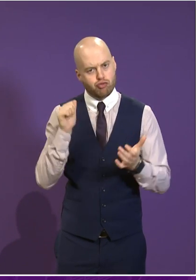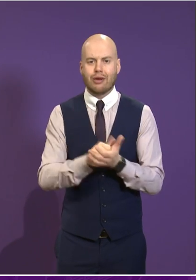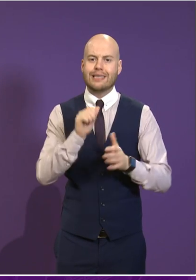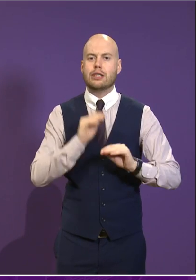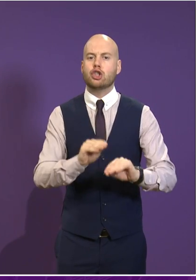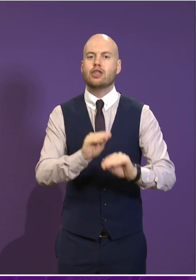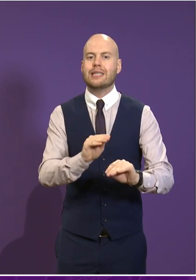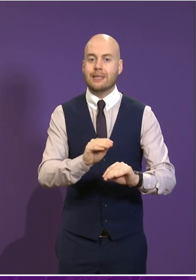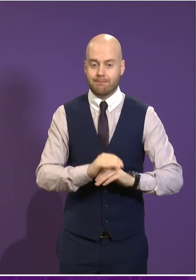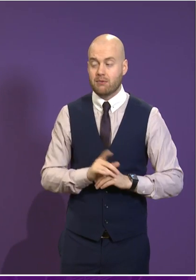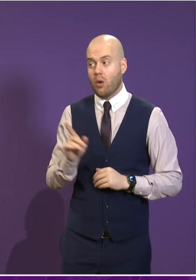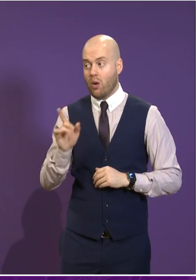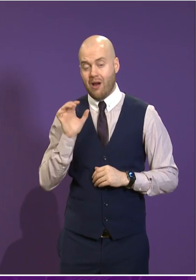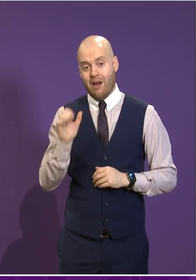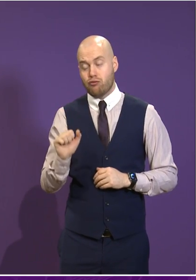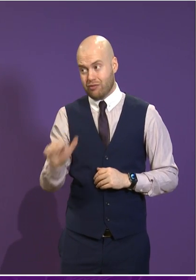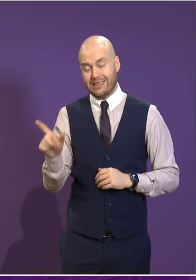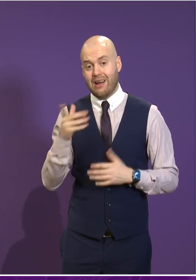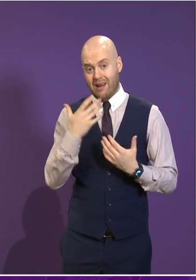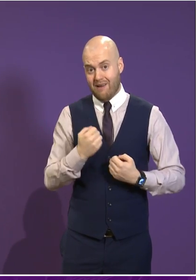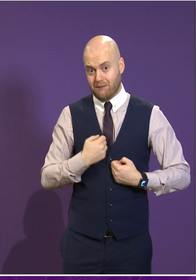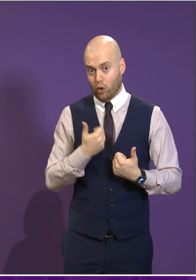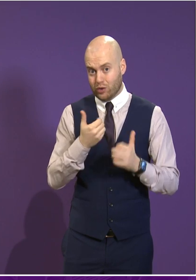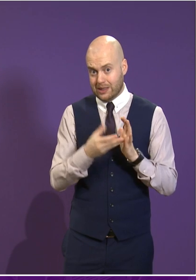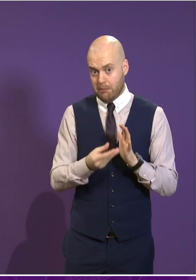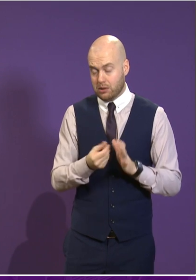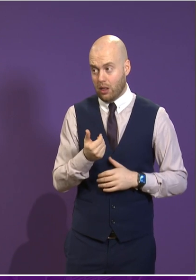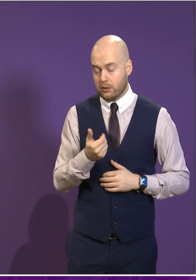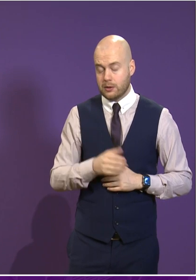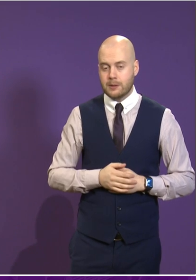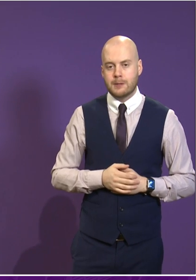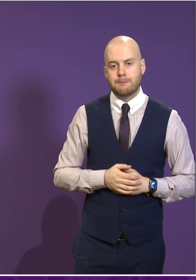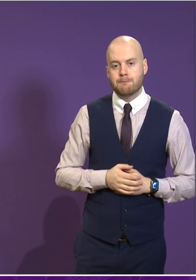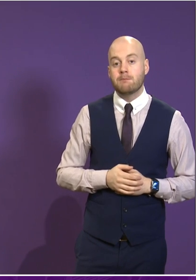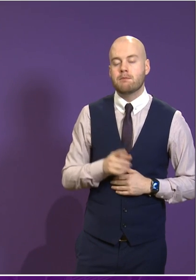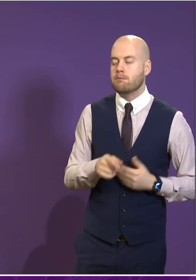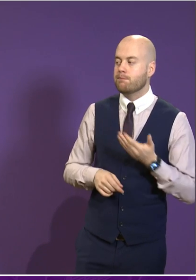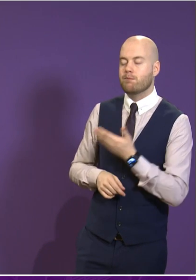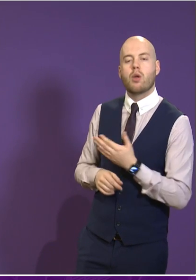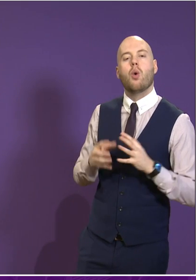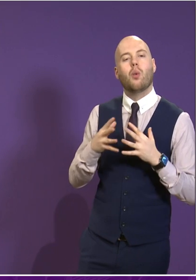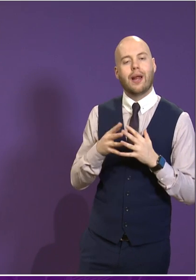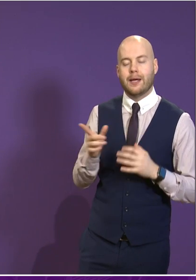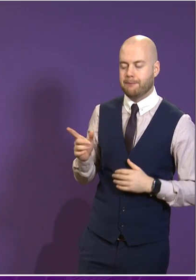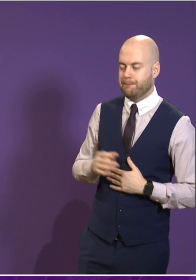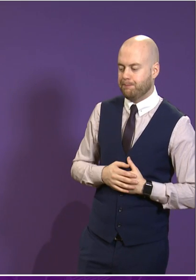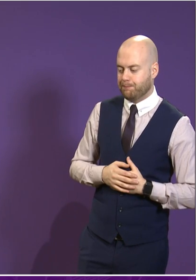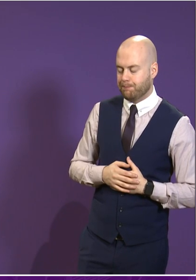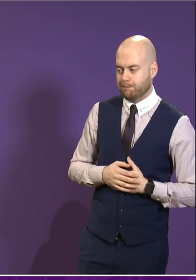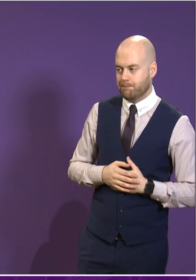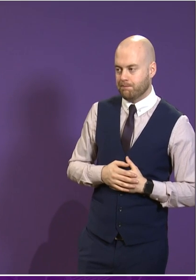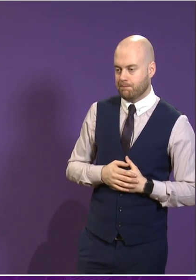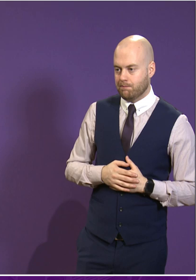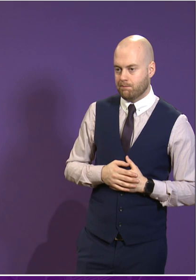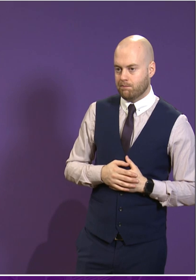good examples of that. Thank you so much. Rolly Coffey. Convener, good morning to you. I wonder if I could take you right back to